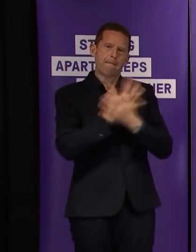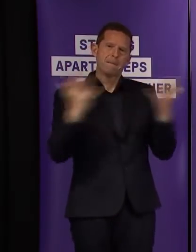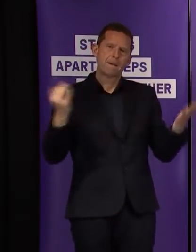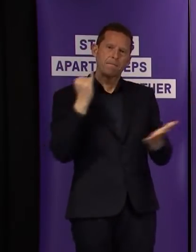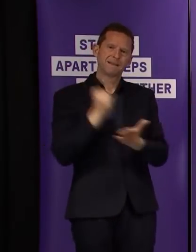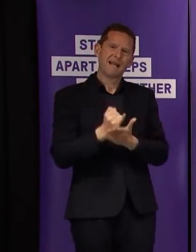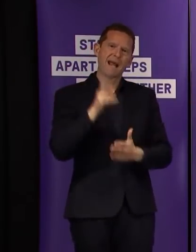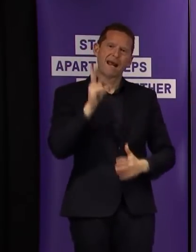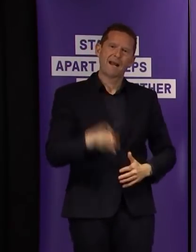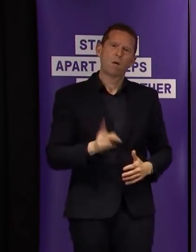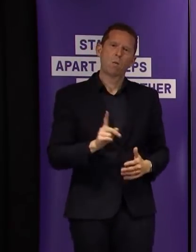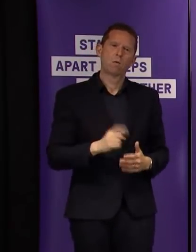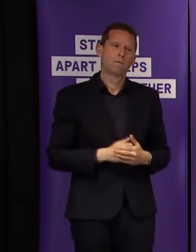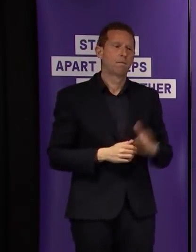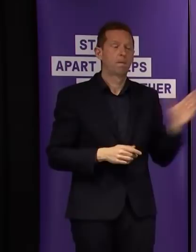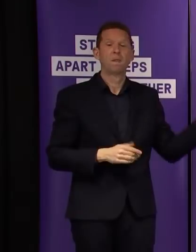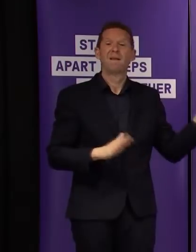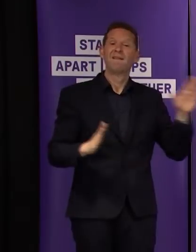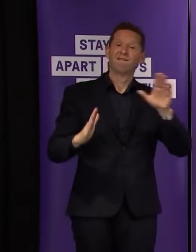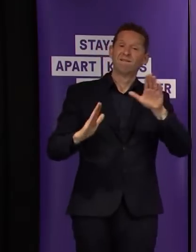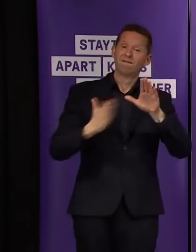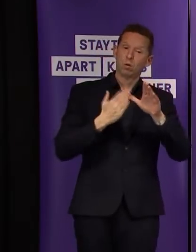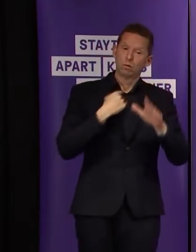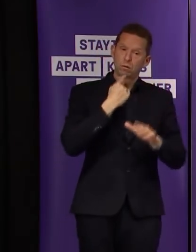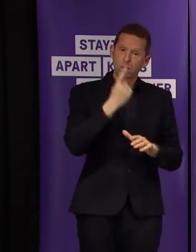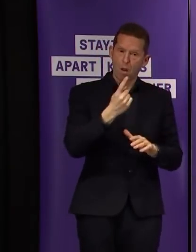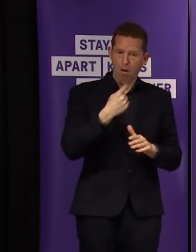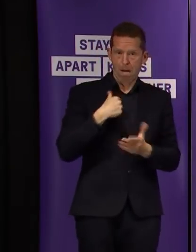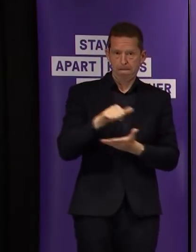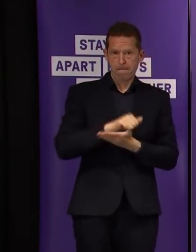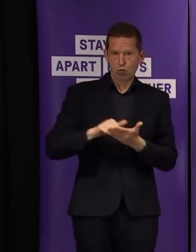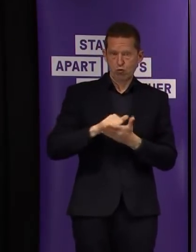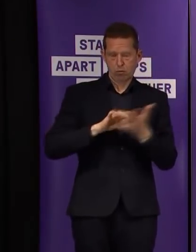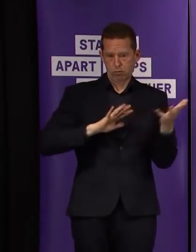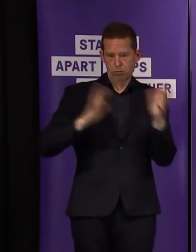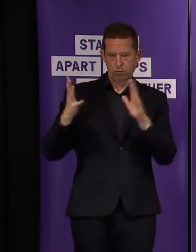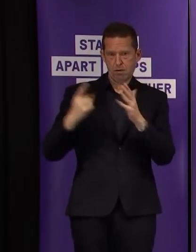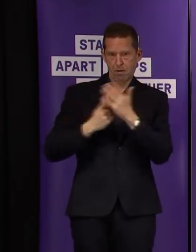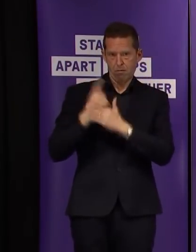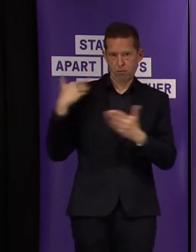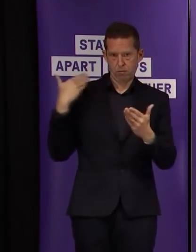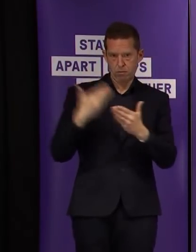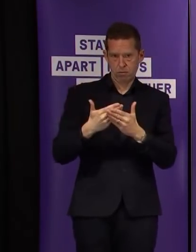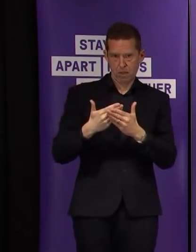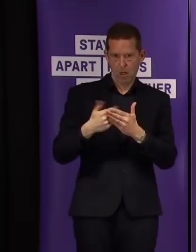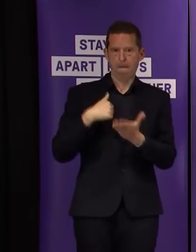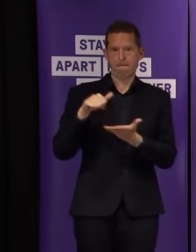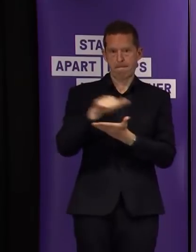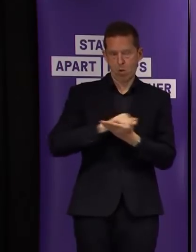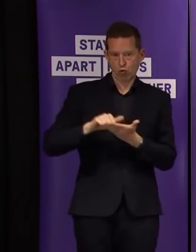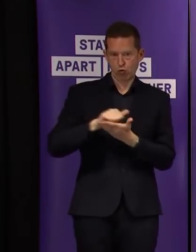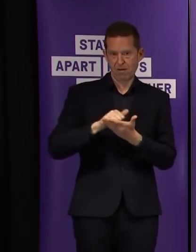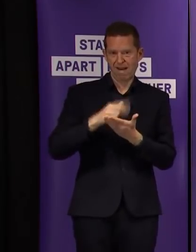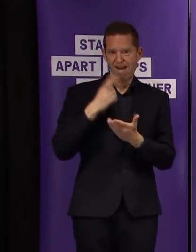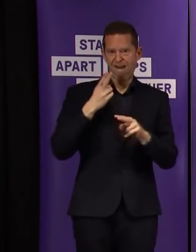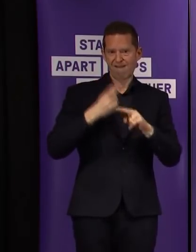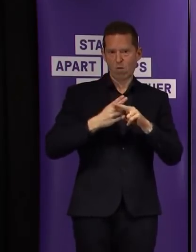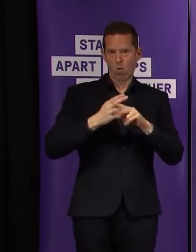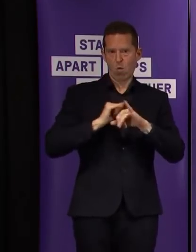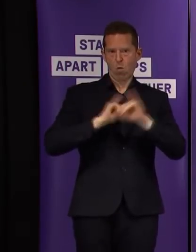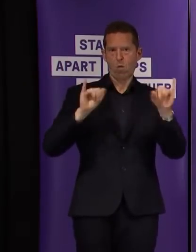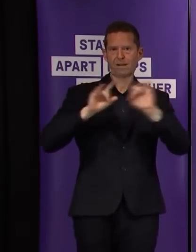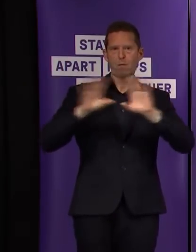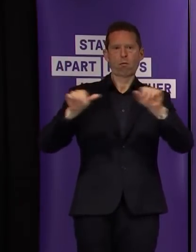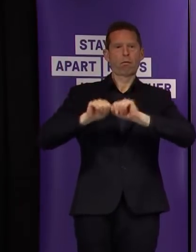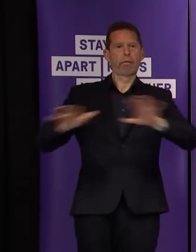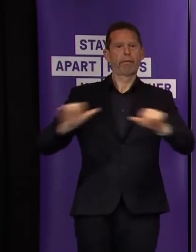again? Well, first thing to say is that I apologise for the circumstances we find ourselves in. I apologise for the reality that we find ourselves